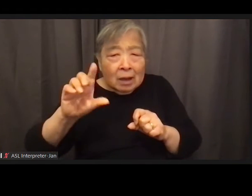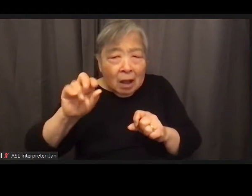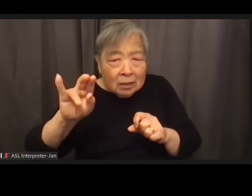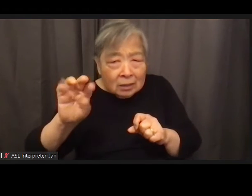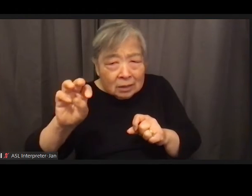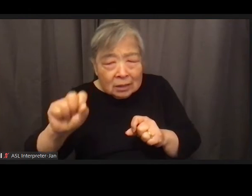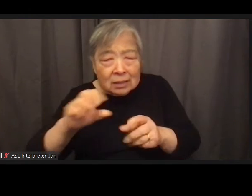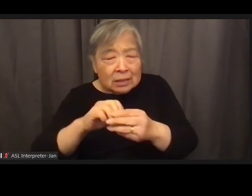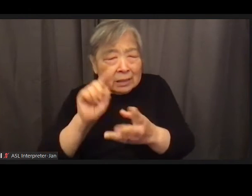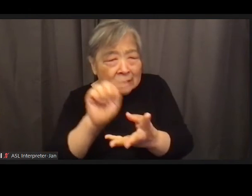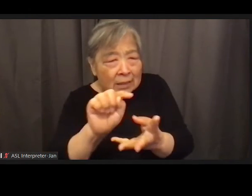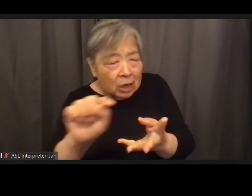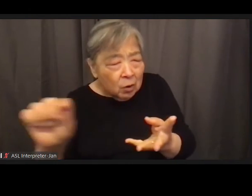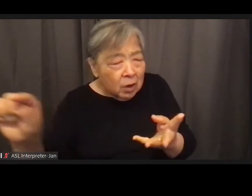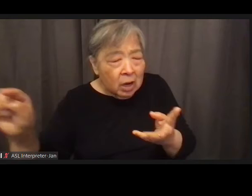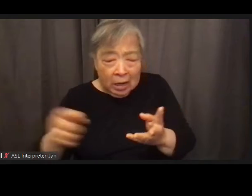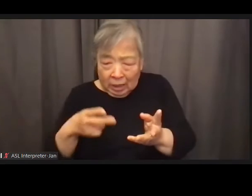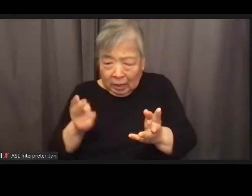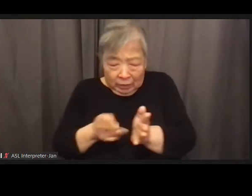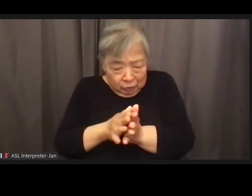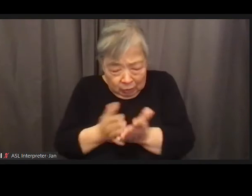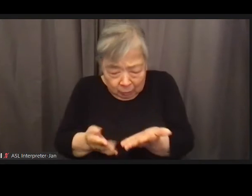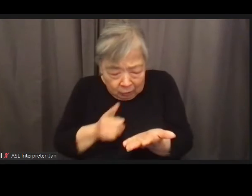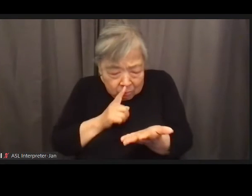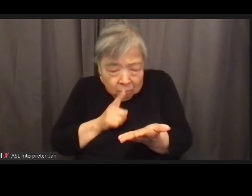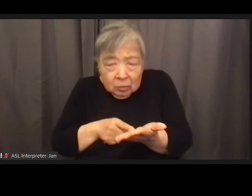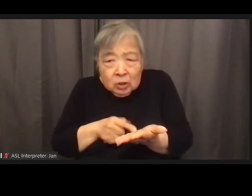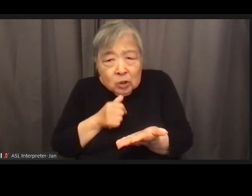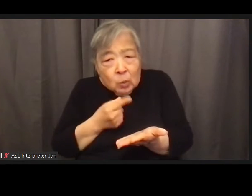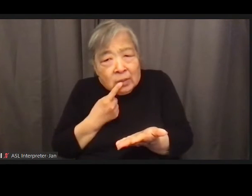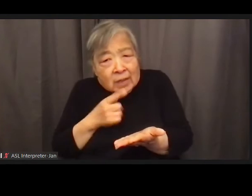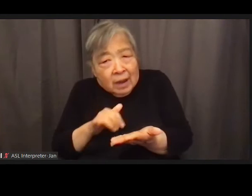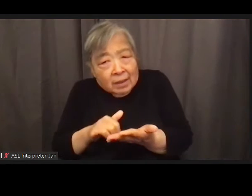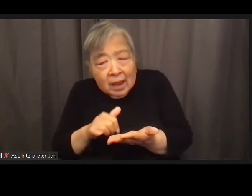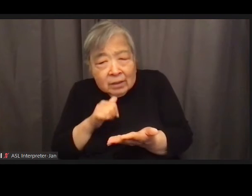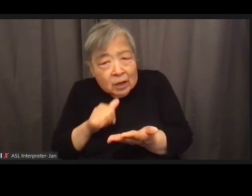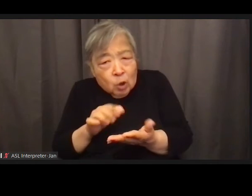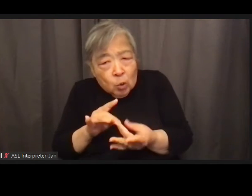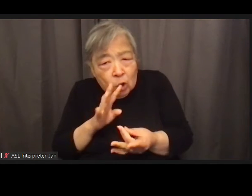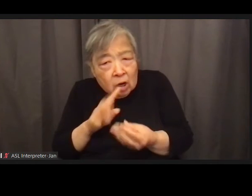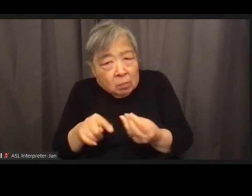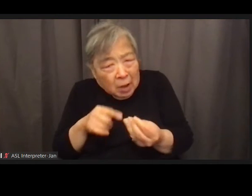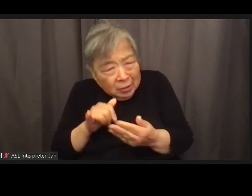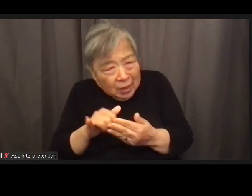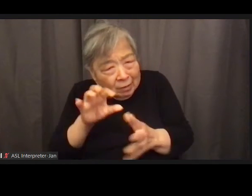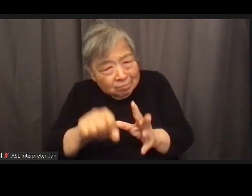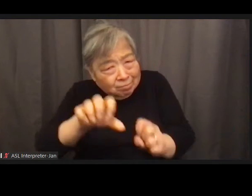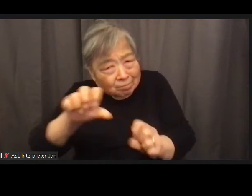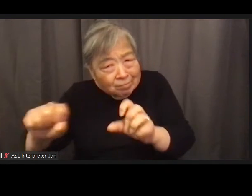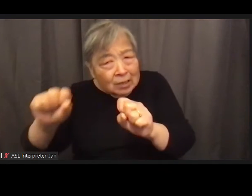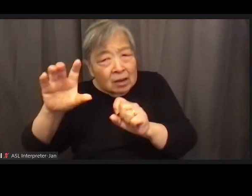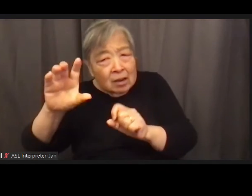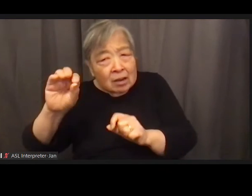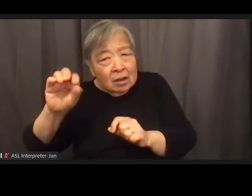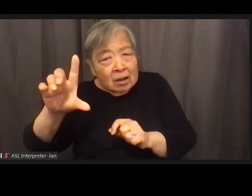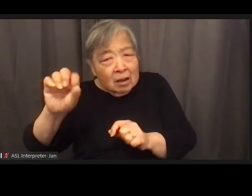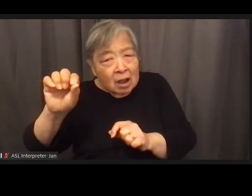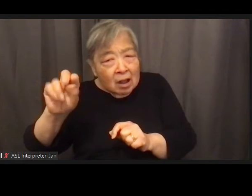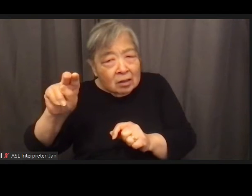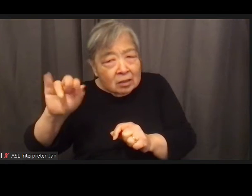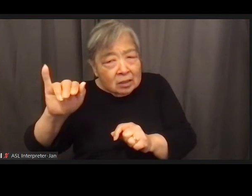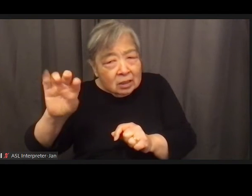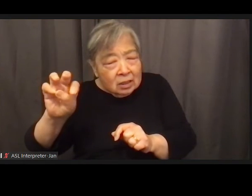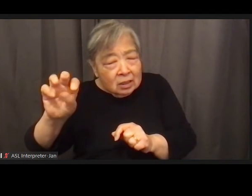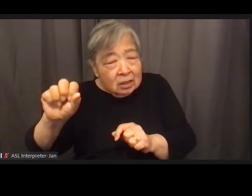the history books don't tell us about that. Yeah. And it is true. So in a way,